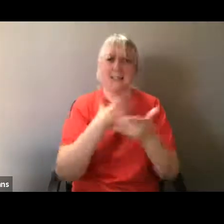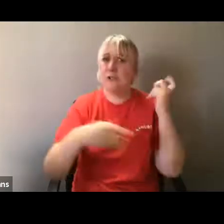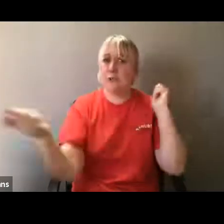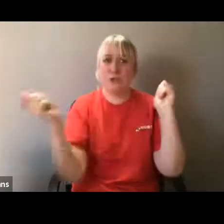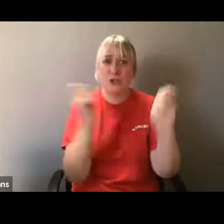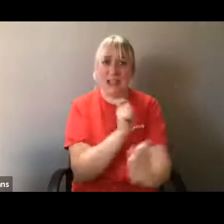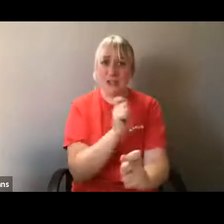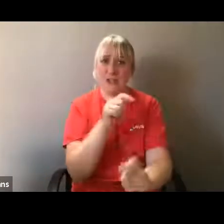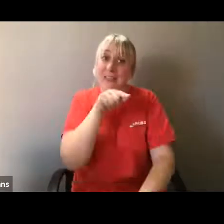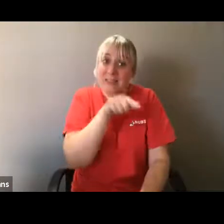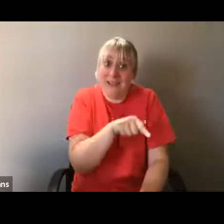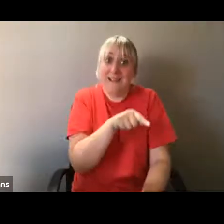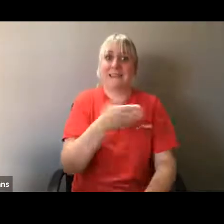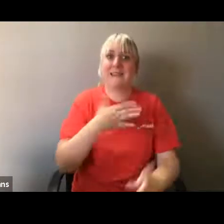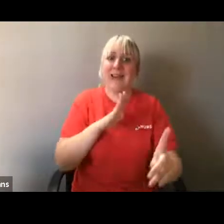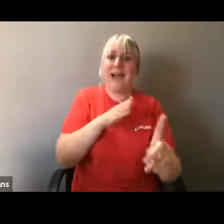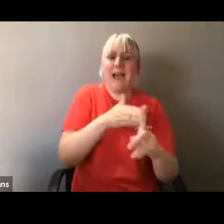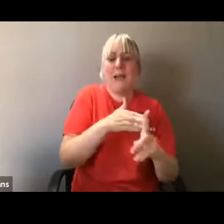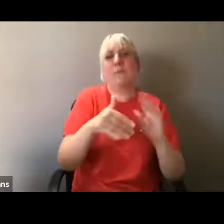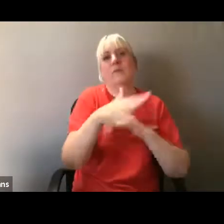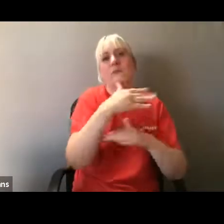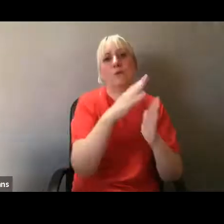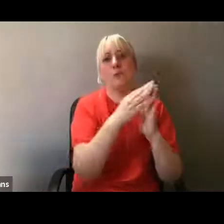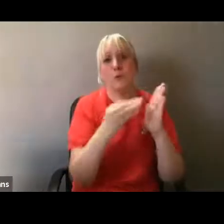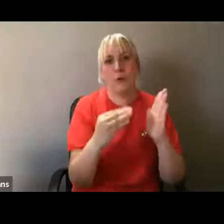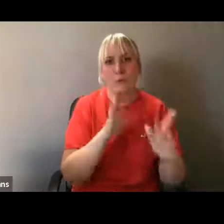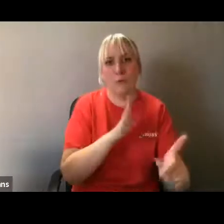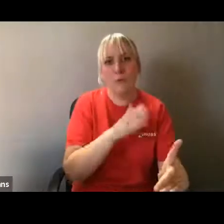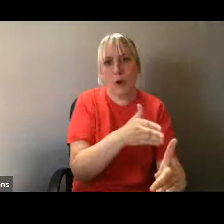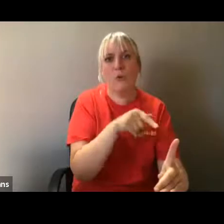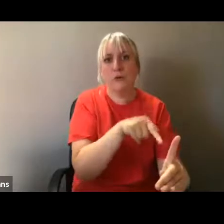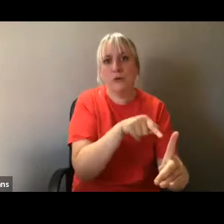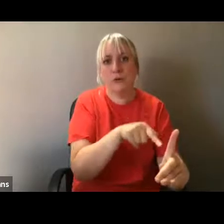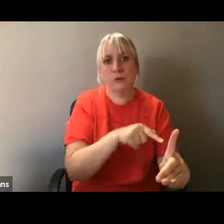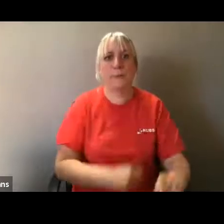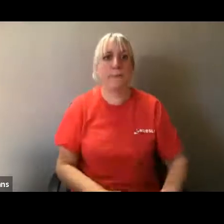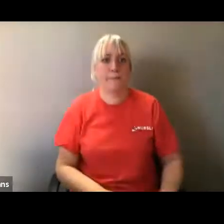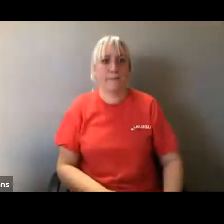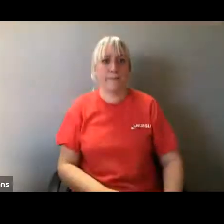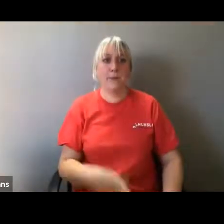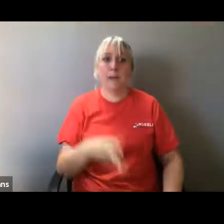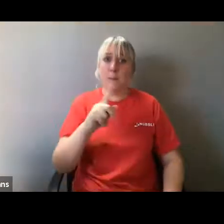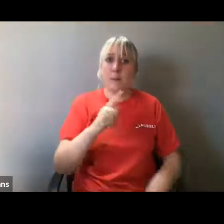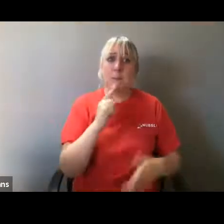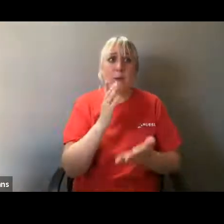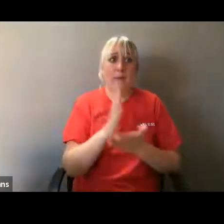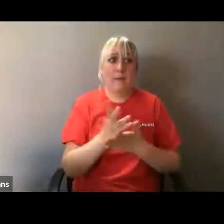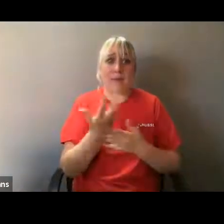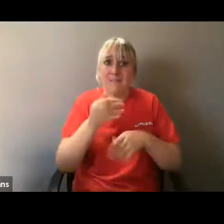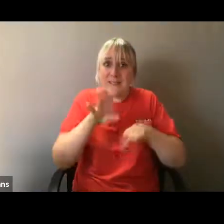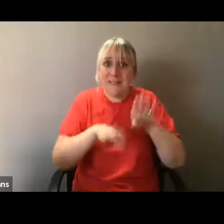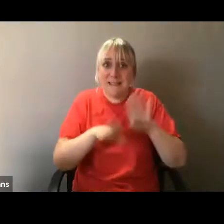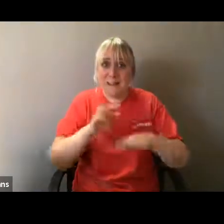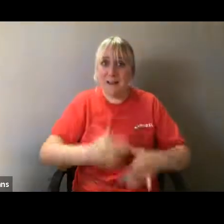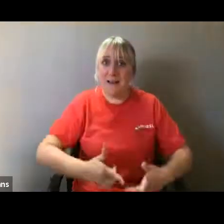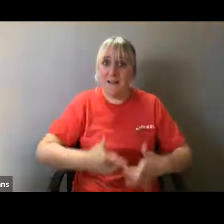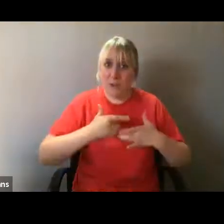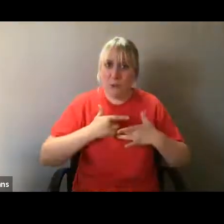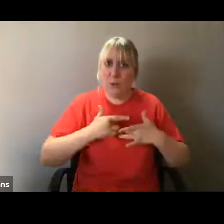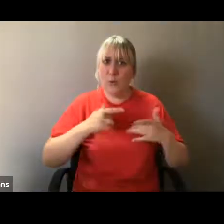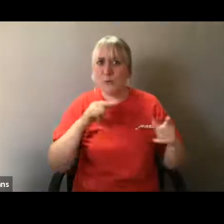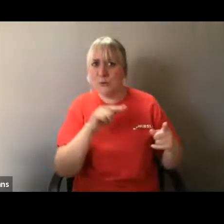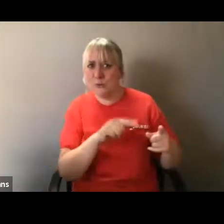is the logical conclusion of a social model approach. People with those viewpoints may not be on board with